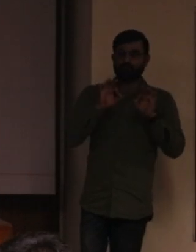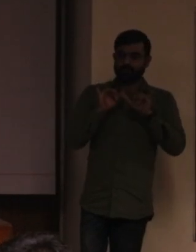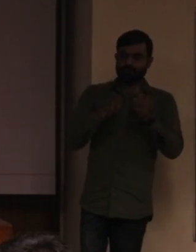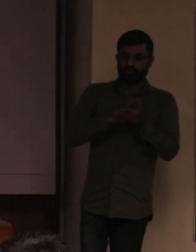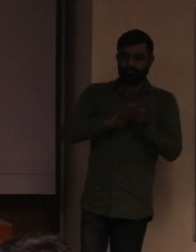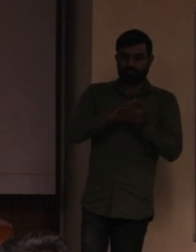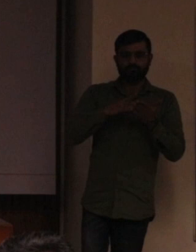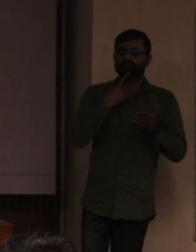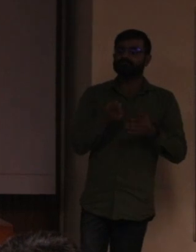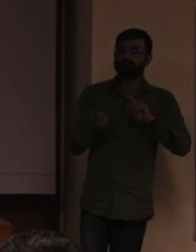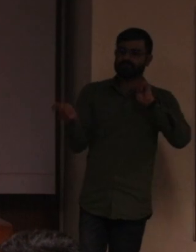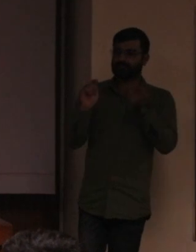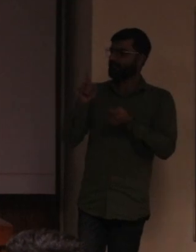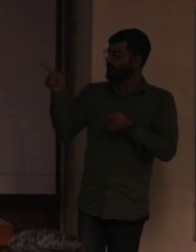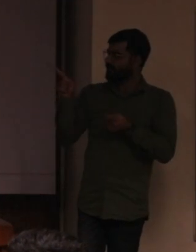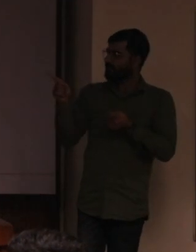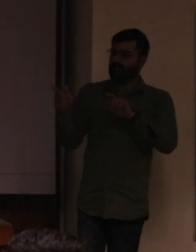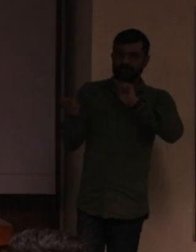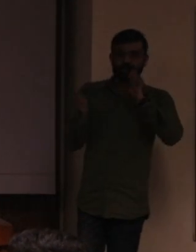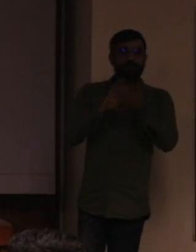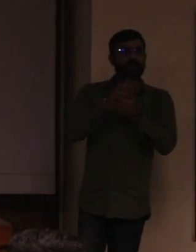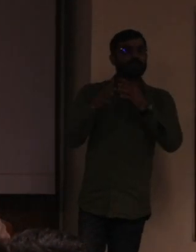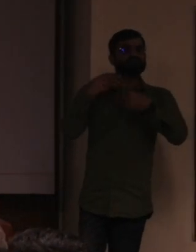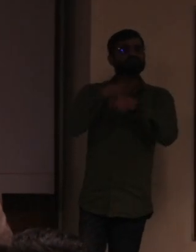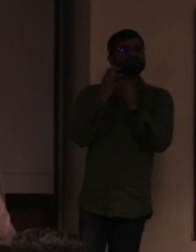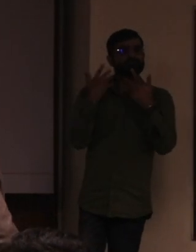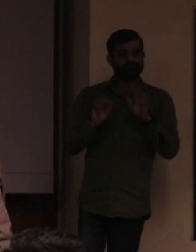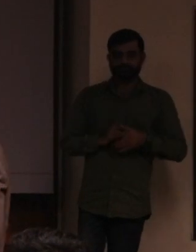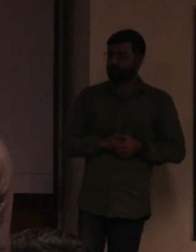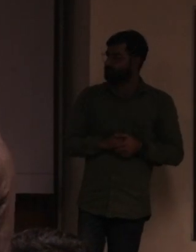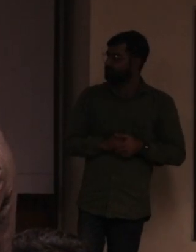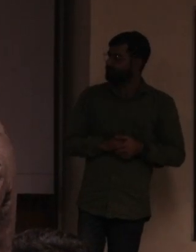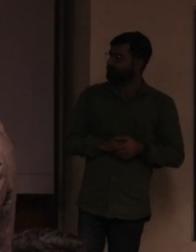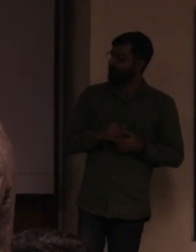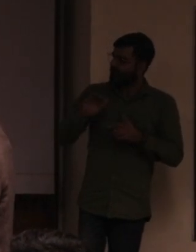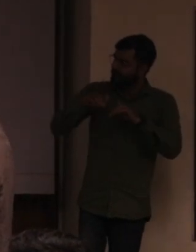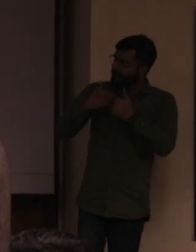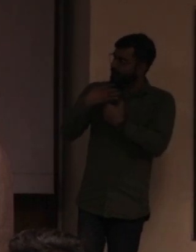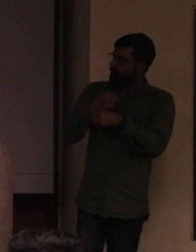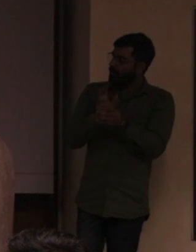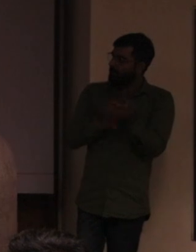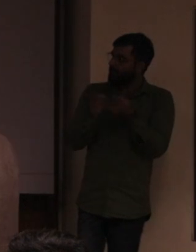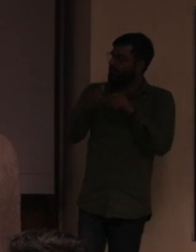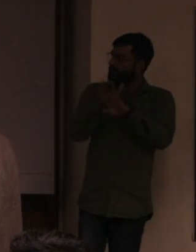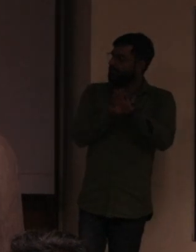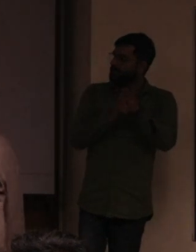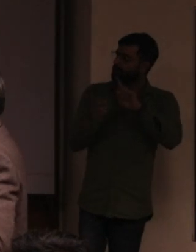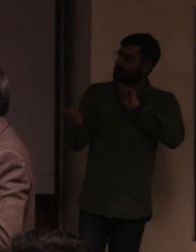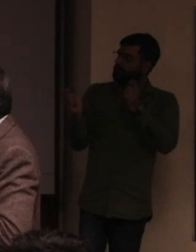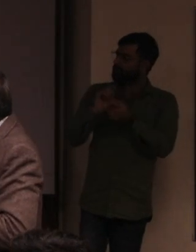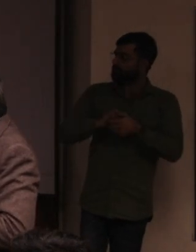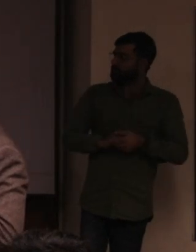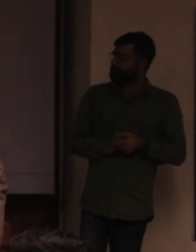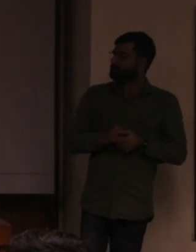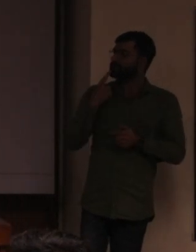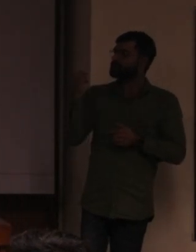landscape. Next please. And this is characteristic grassland has been created. Next please. And this is how we have managed slope. Next please. And